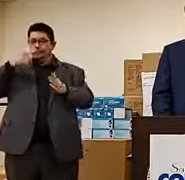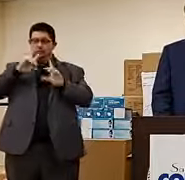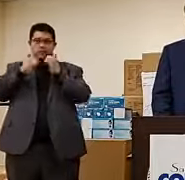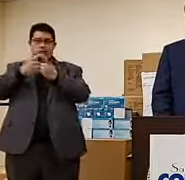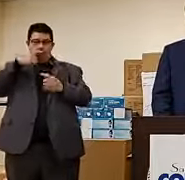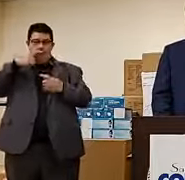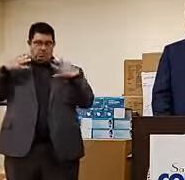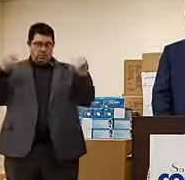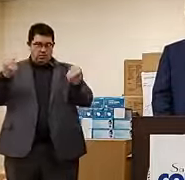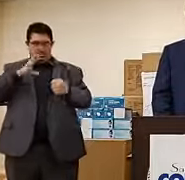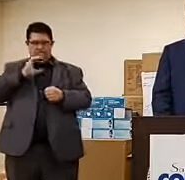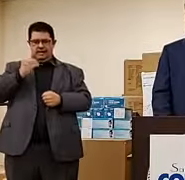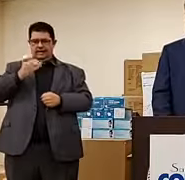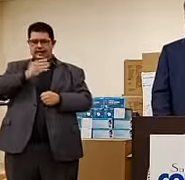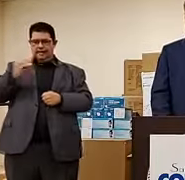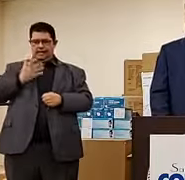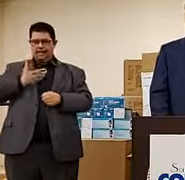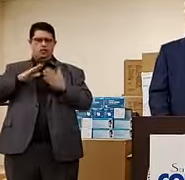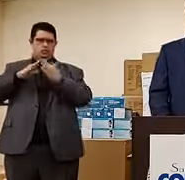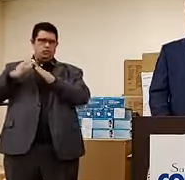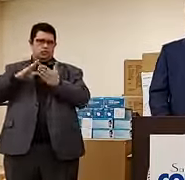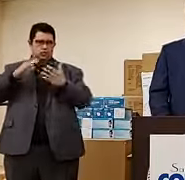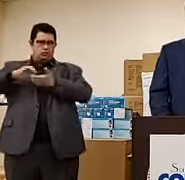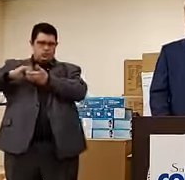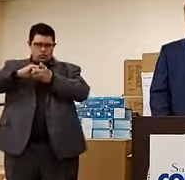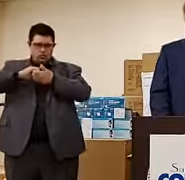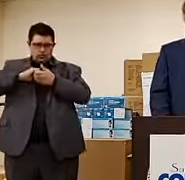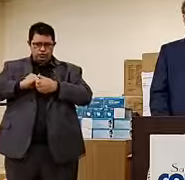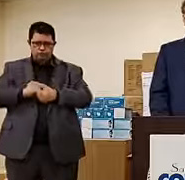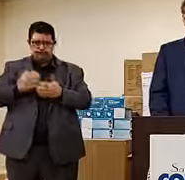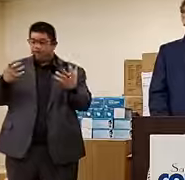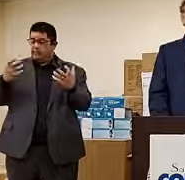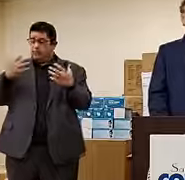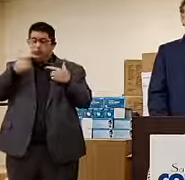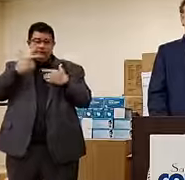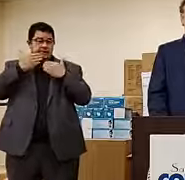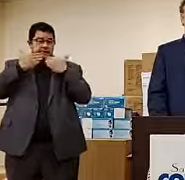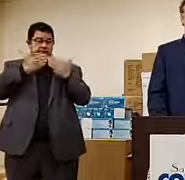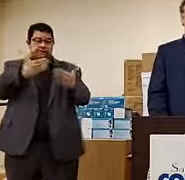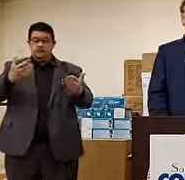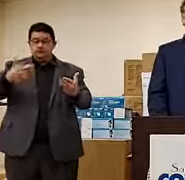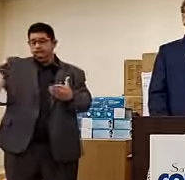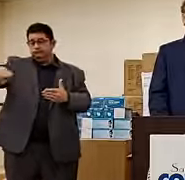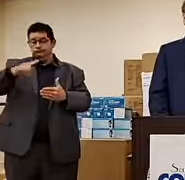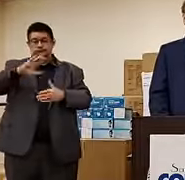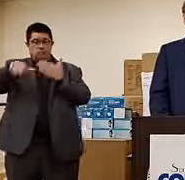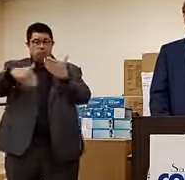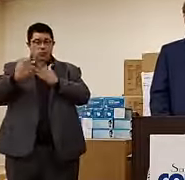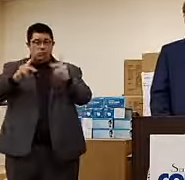and our community partners. And I want to say thanks to everyone who participated in that process.